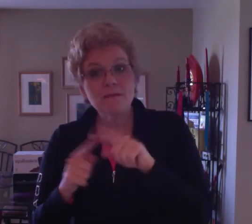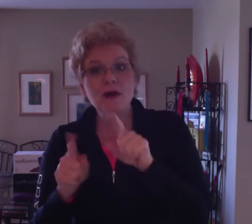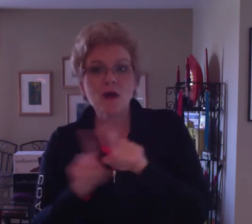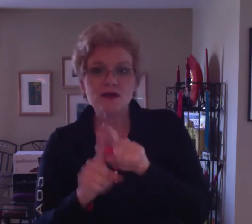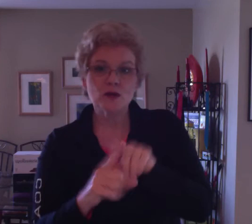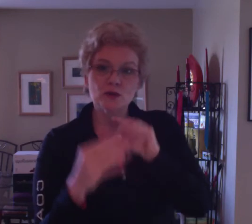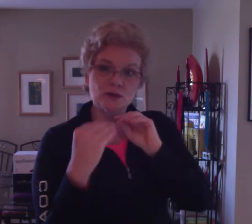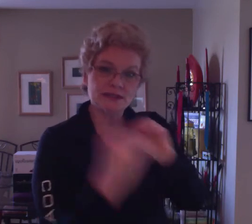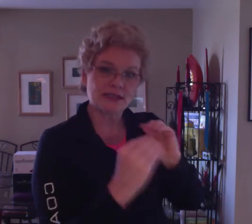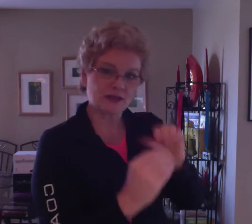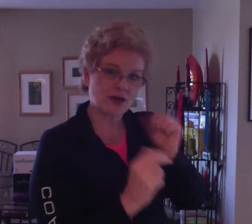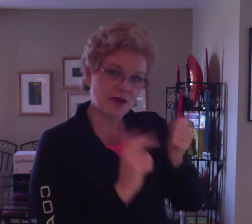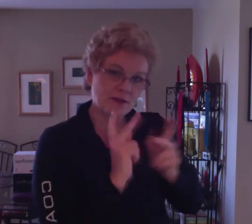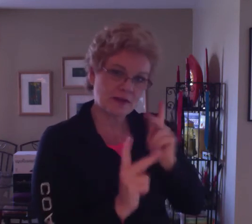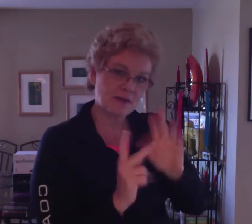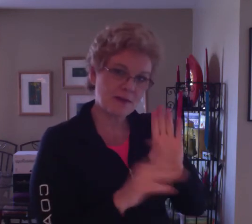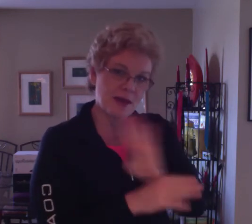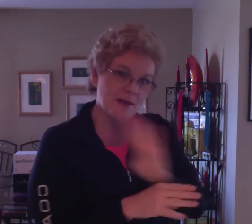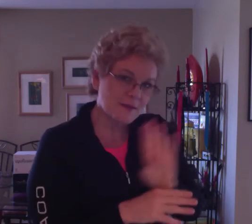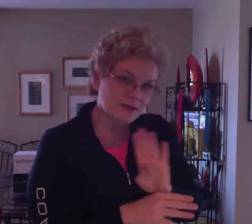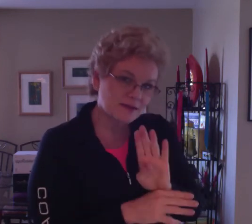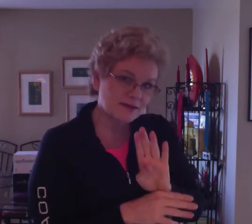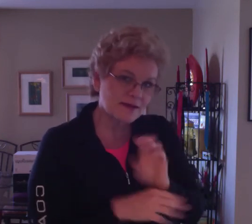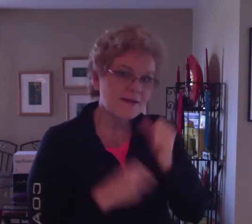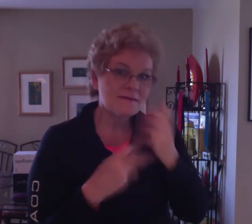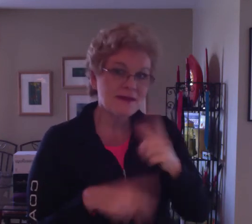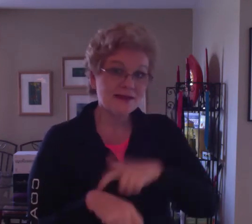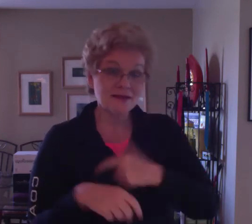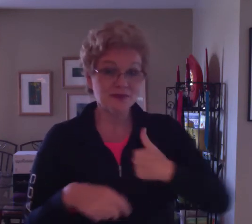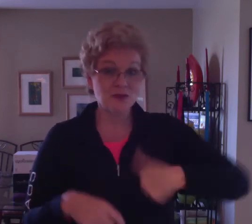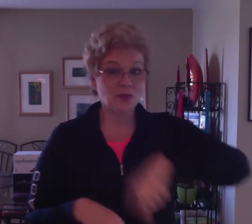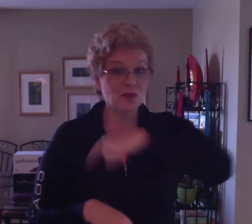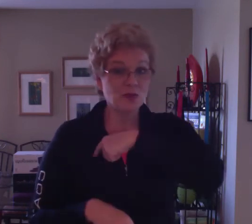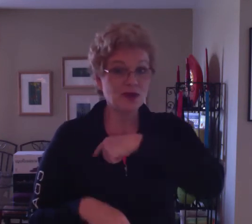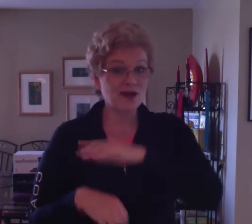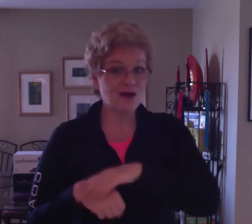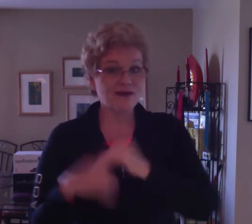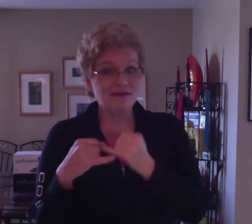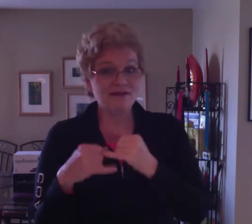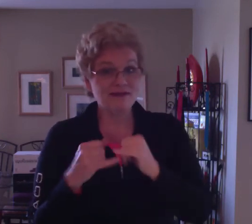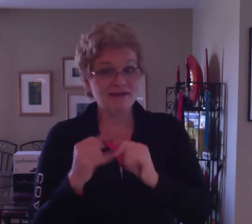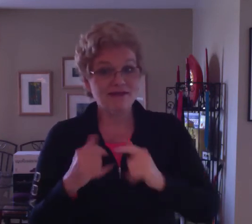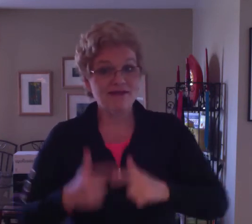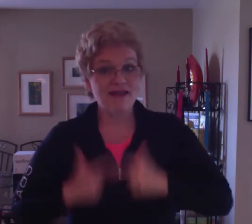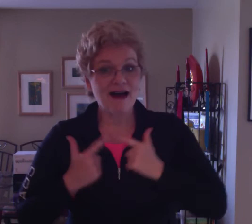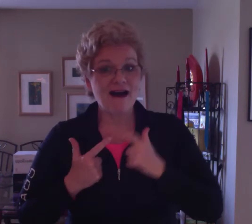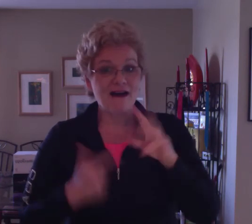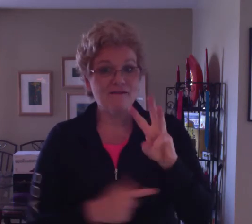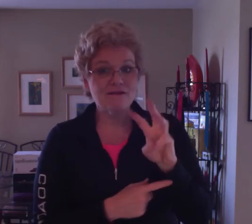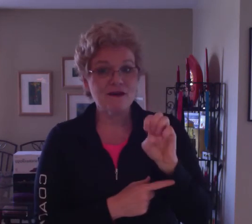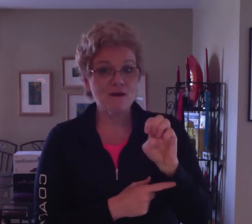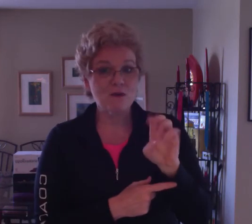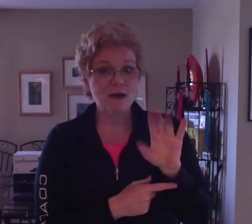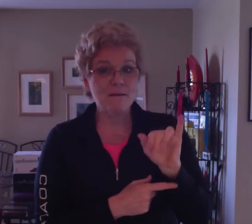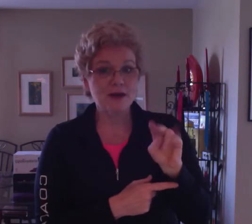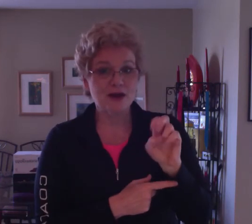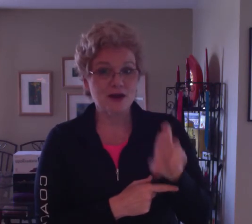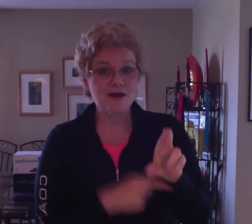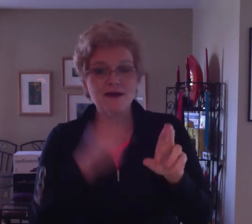business, but many times we're on those live webinars, but more importantly, this is one of the things you